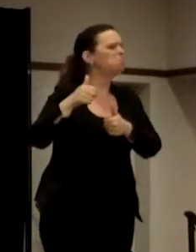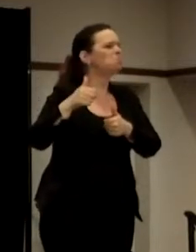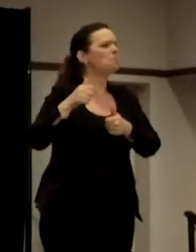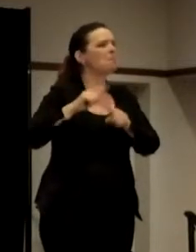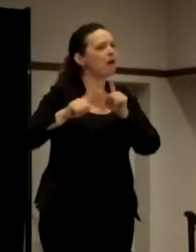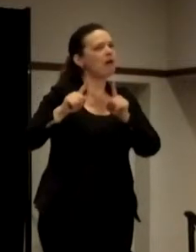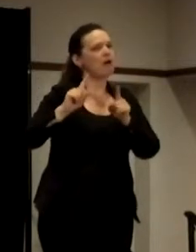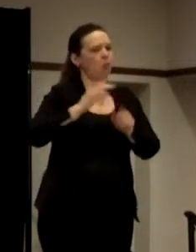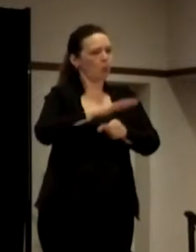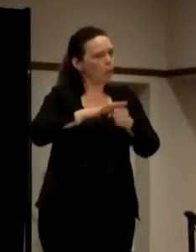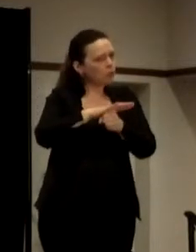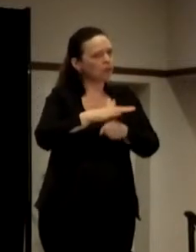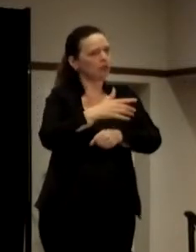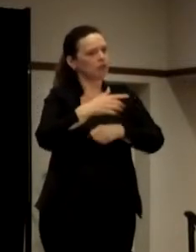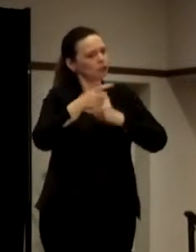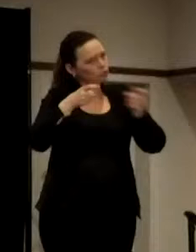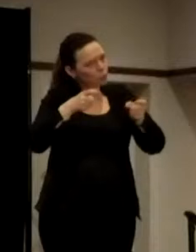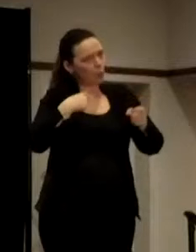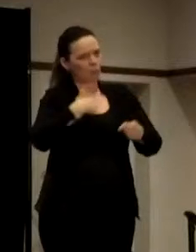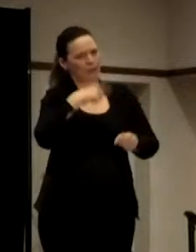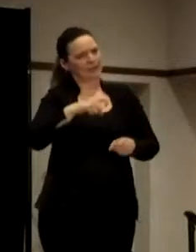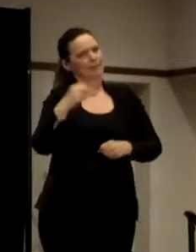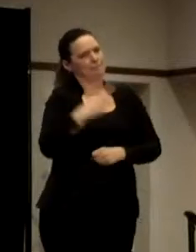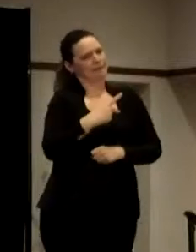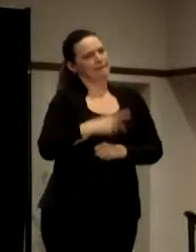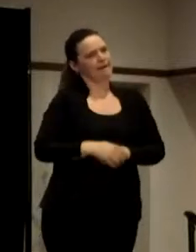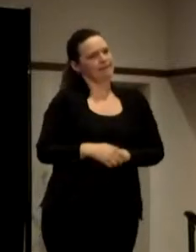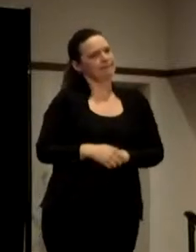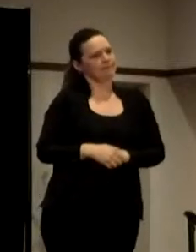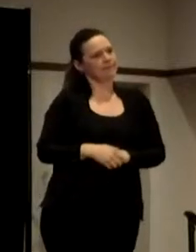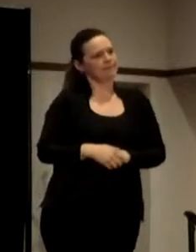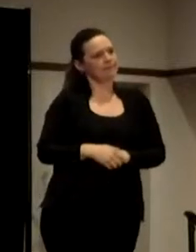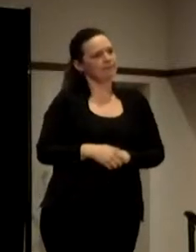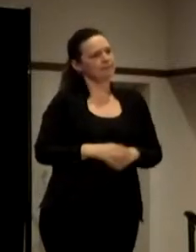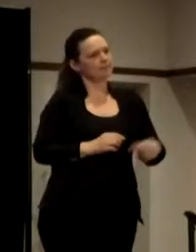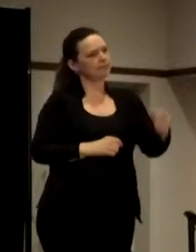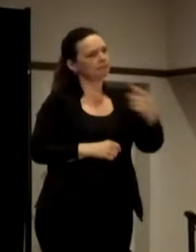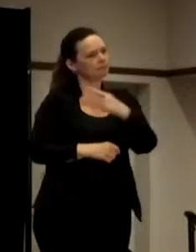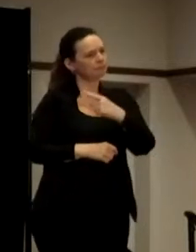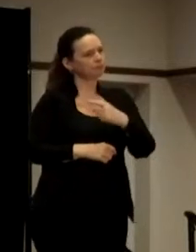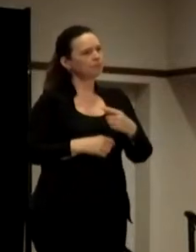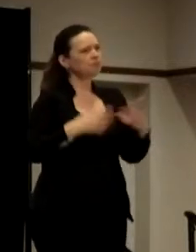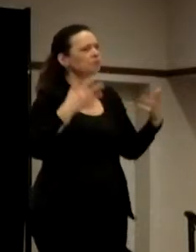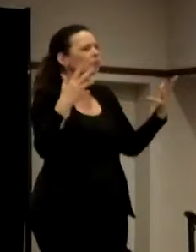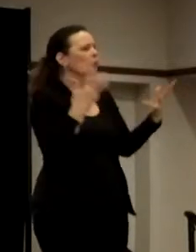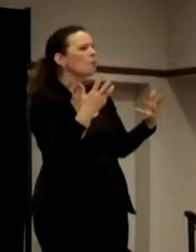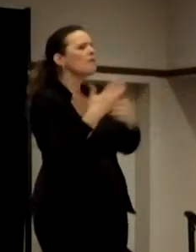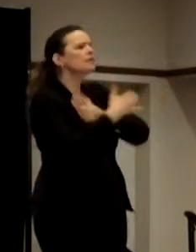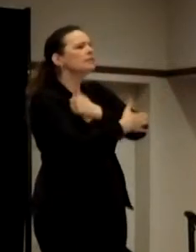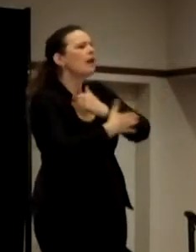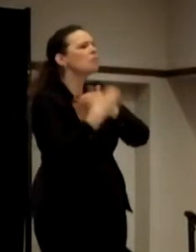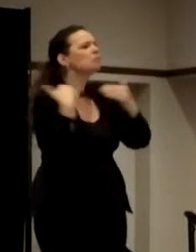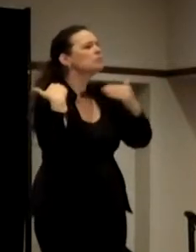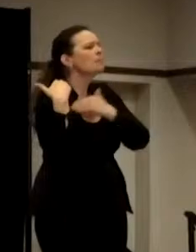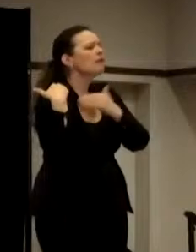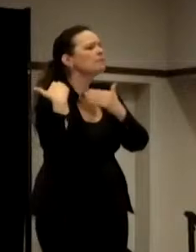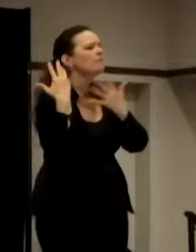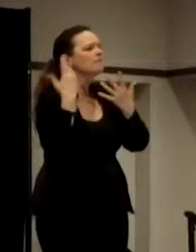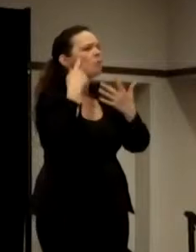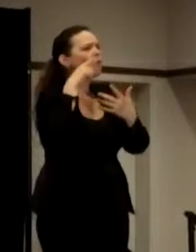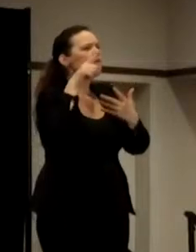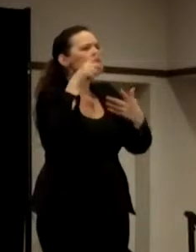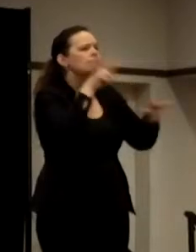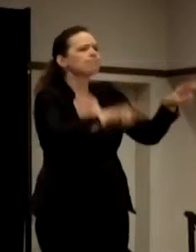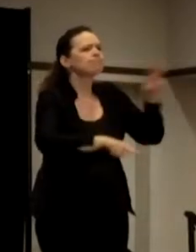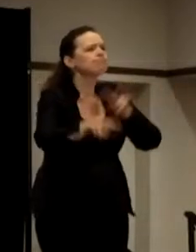county's jurisdiction to monitor something like a restaurant? Just health commissioner? Yeah, powers we have to a pretty shut things important down? role in that too, with the health permits.